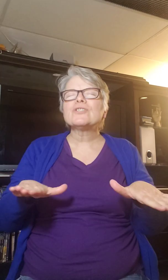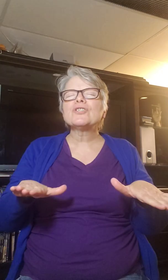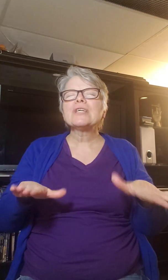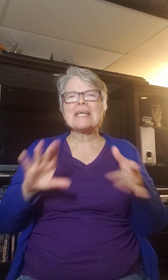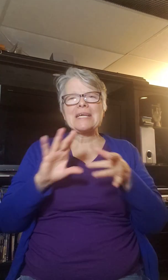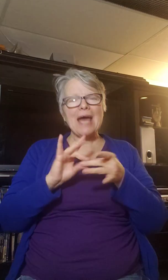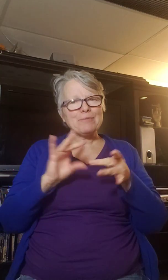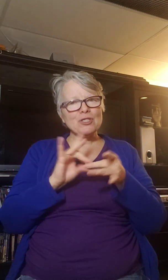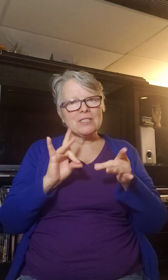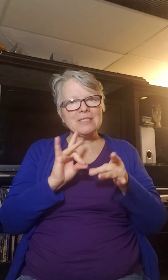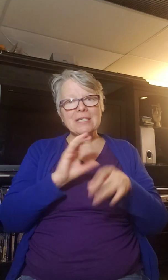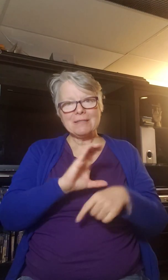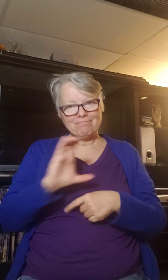without captions.